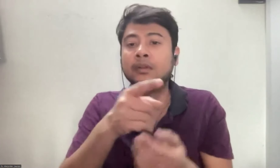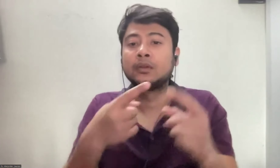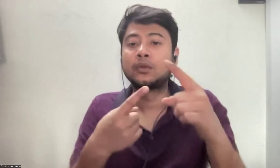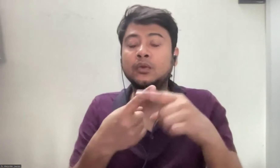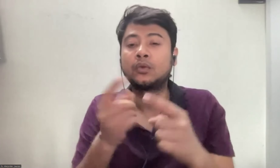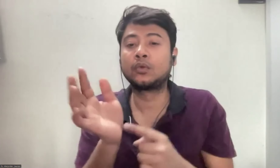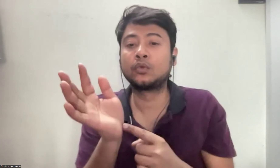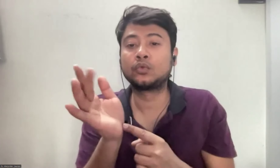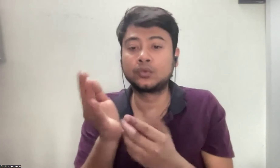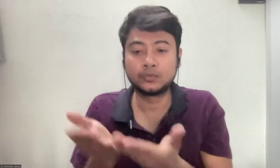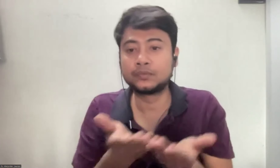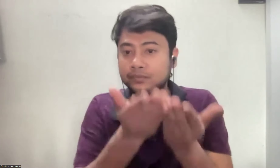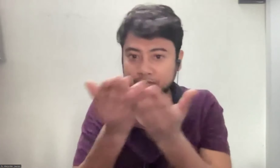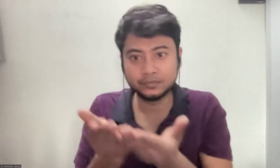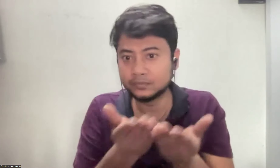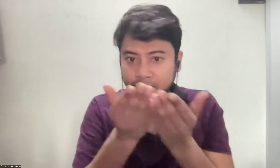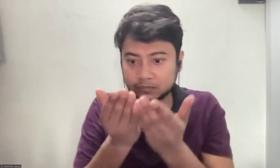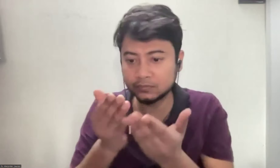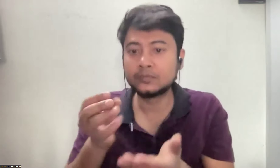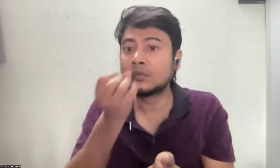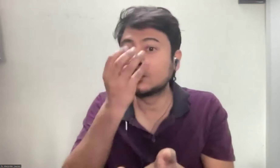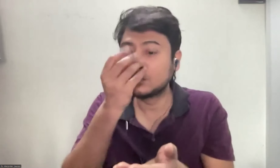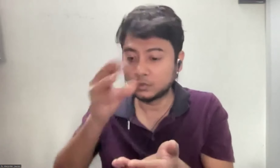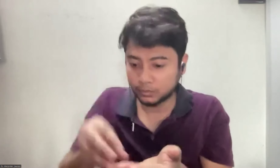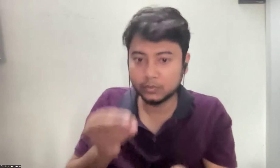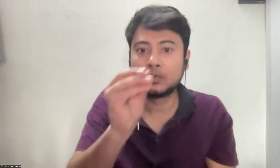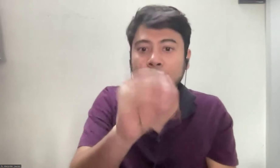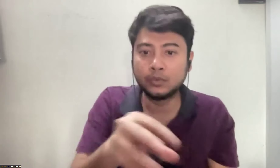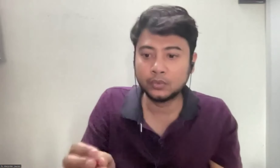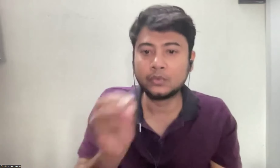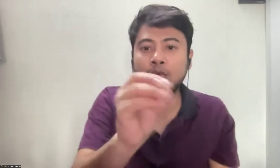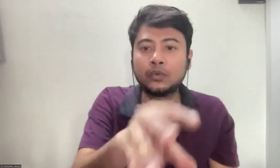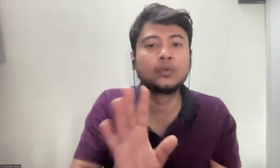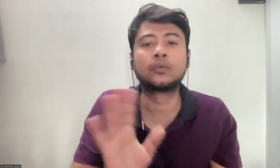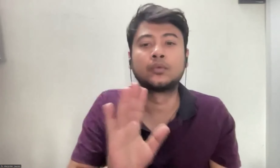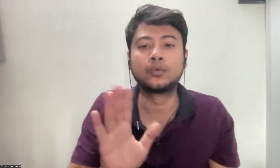don't place the flowers in our hand. We pick up the plate and we offer.